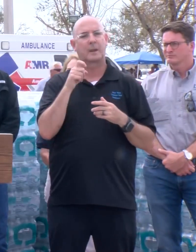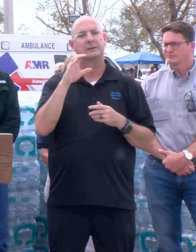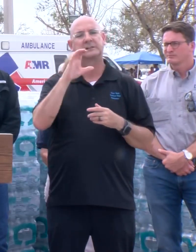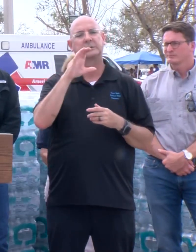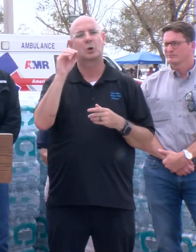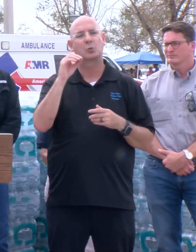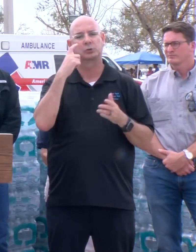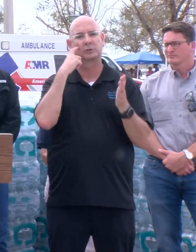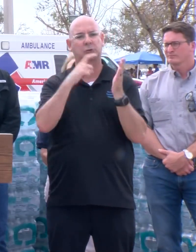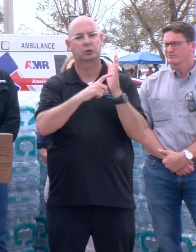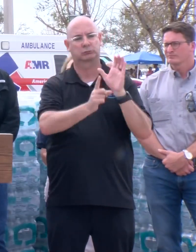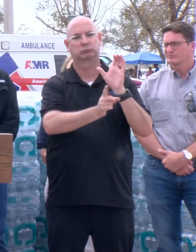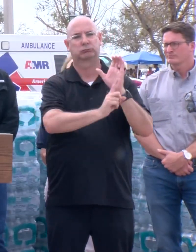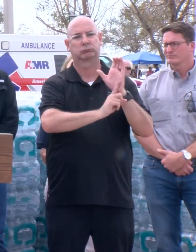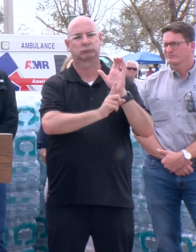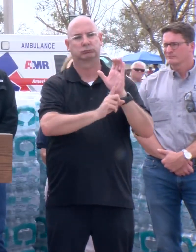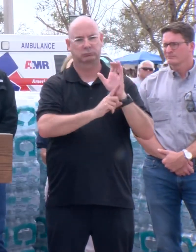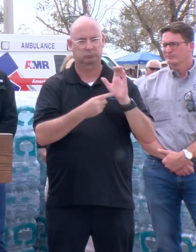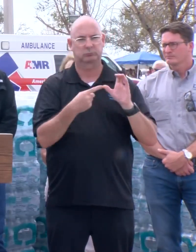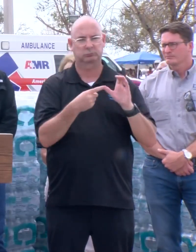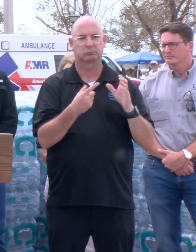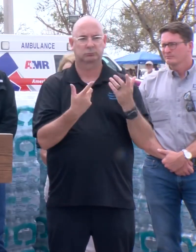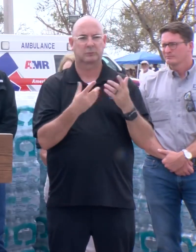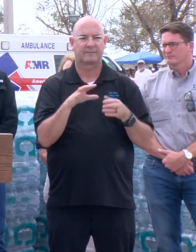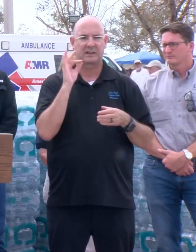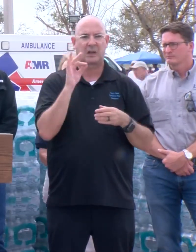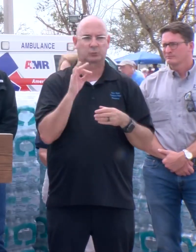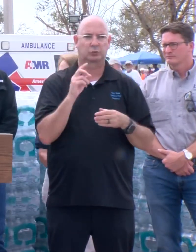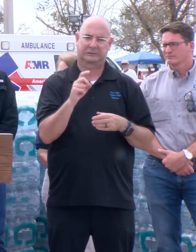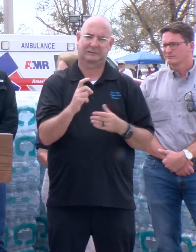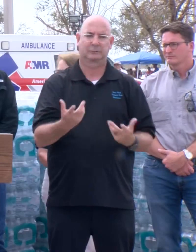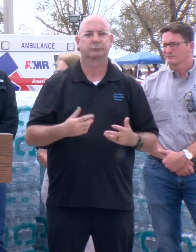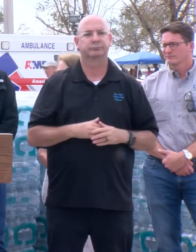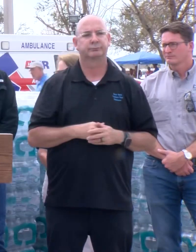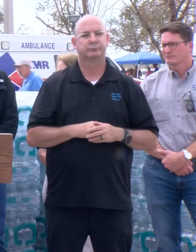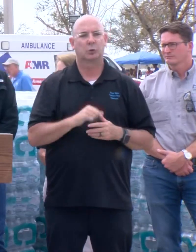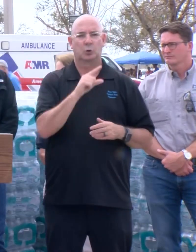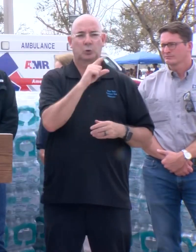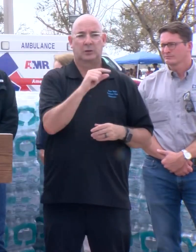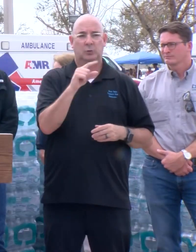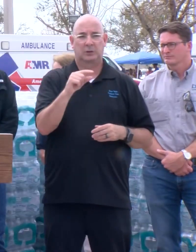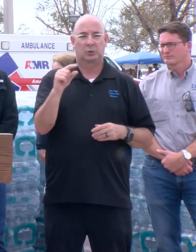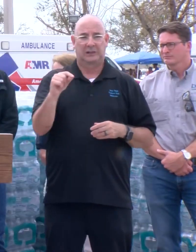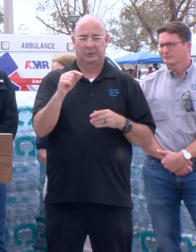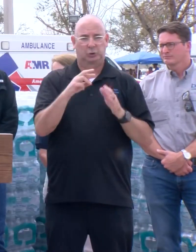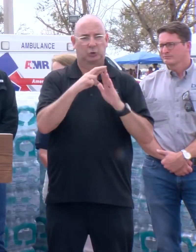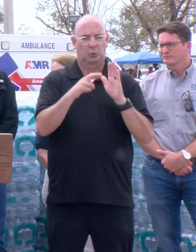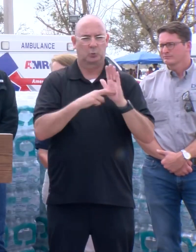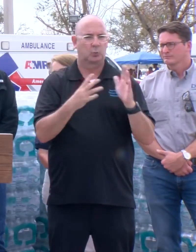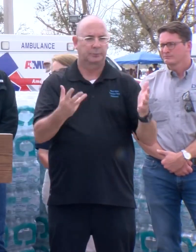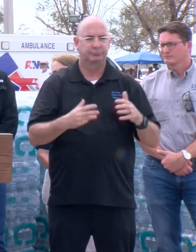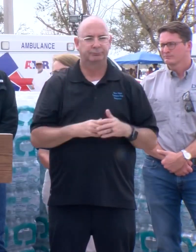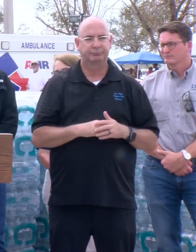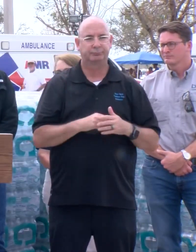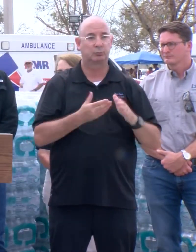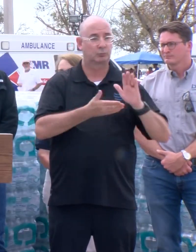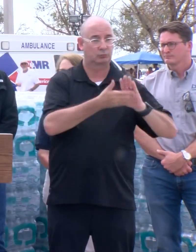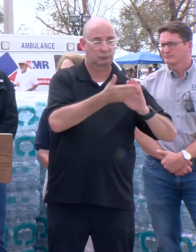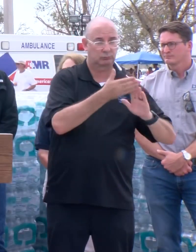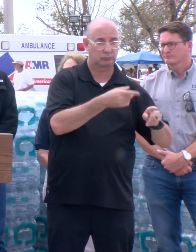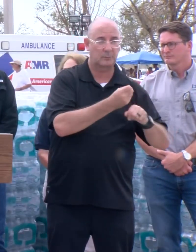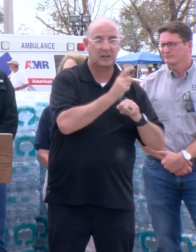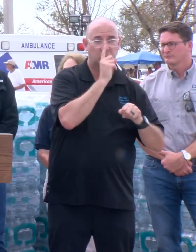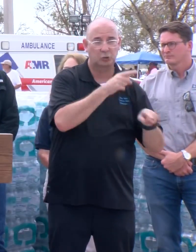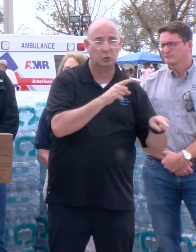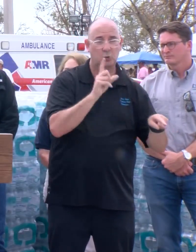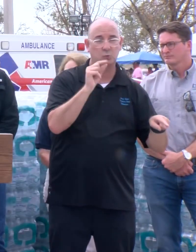you fill these things up, you gotta let them cool off. So there's like a 20-20-20 rule. So after you start running, you want to make sure the generator is at least 20 feet